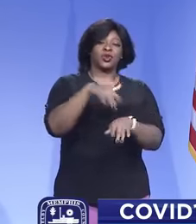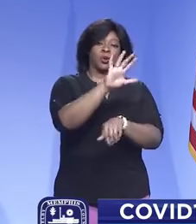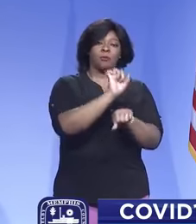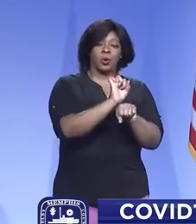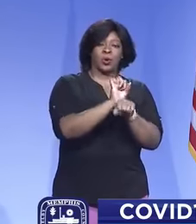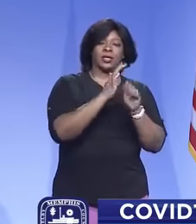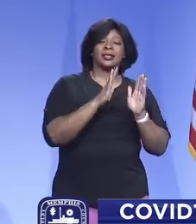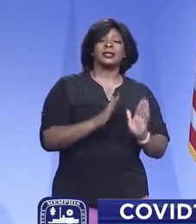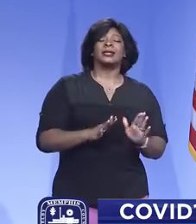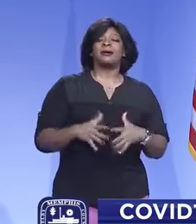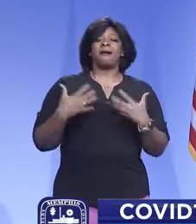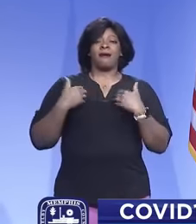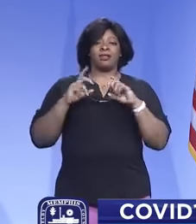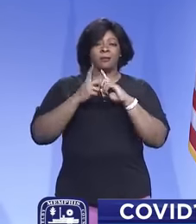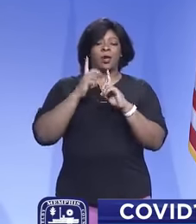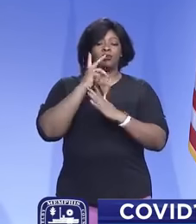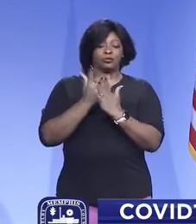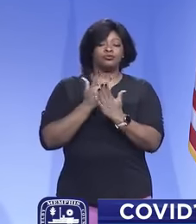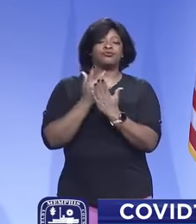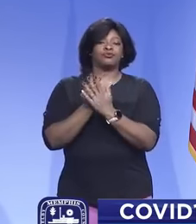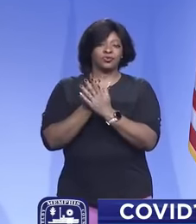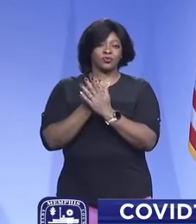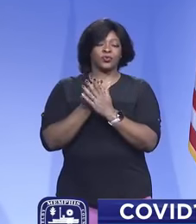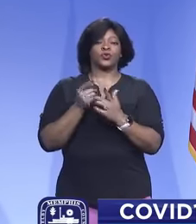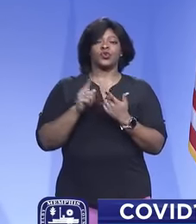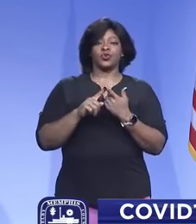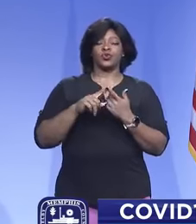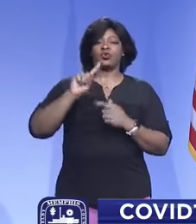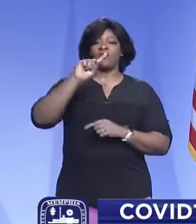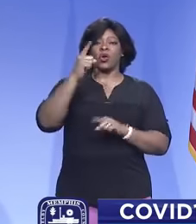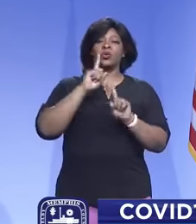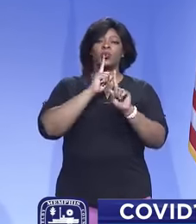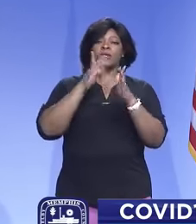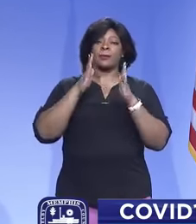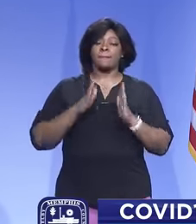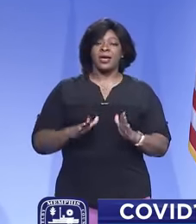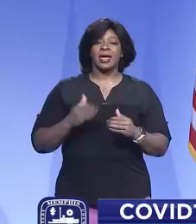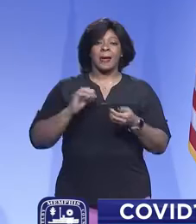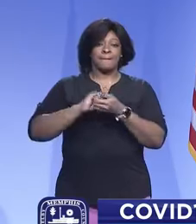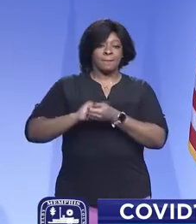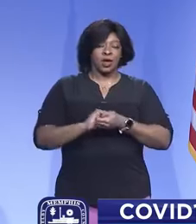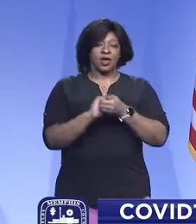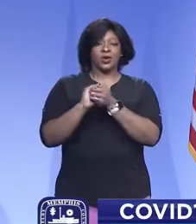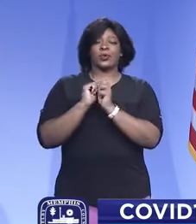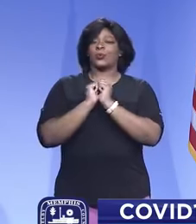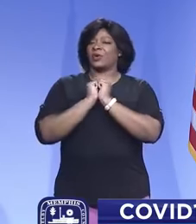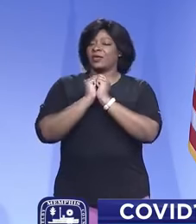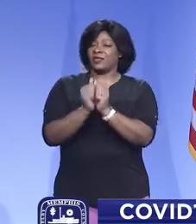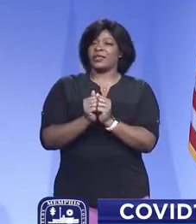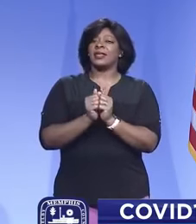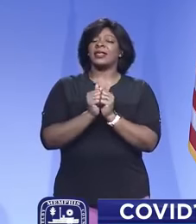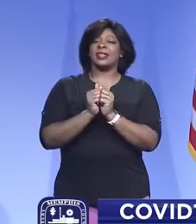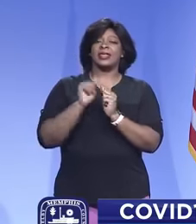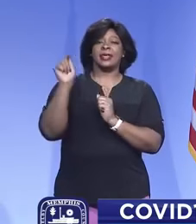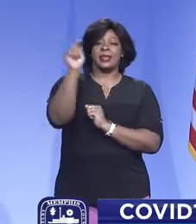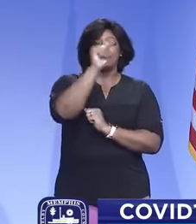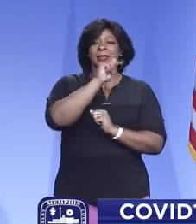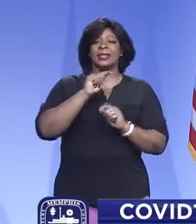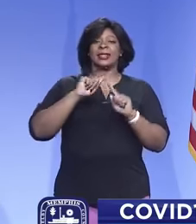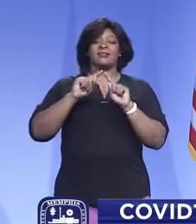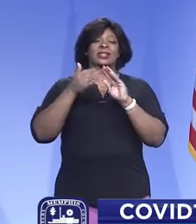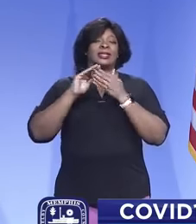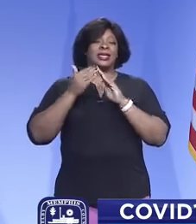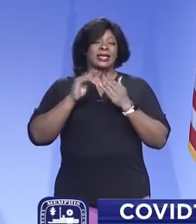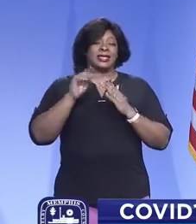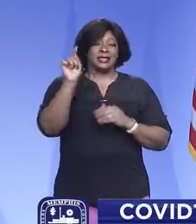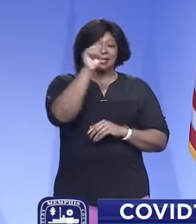employees. The health department will administer to first responders in partnership with the municipalities. So we